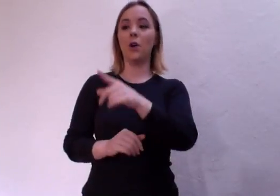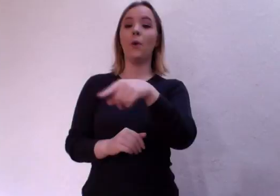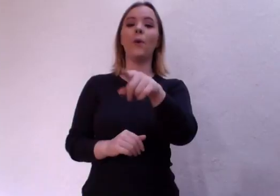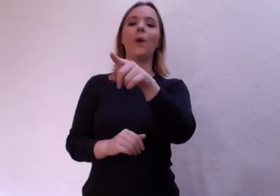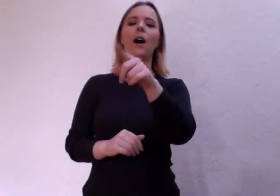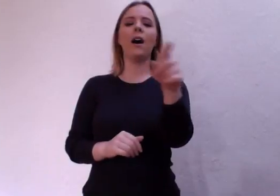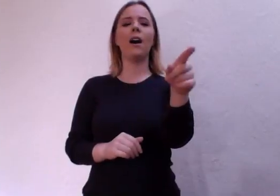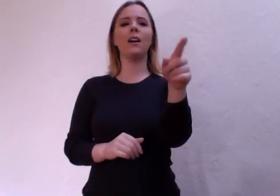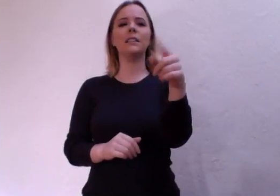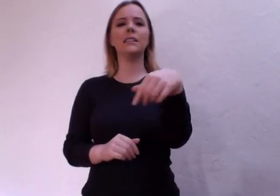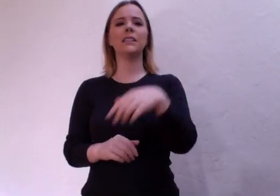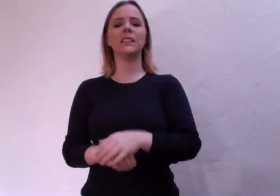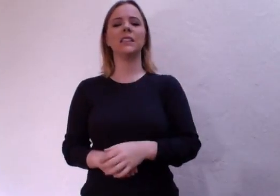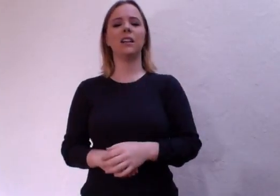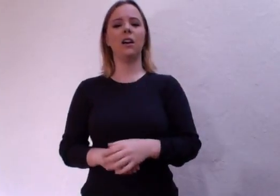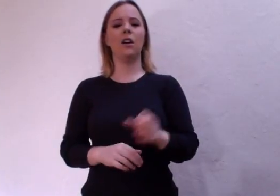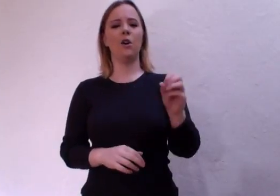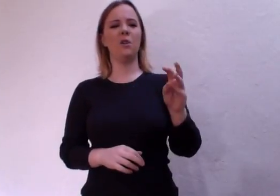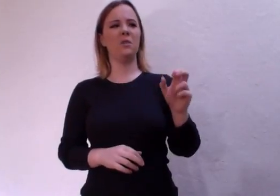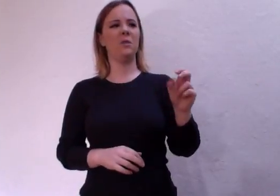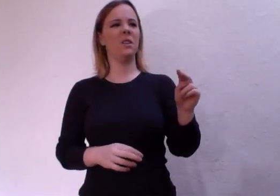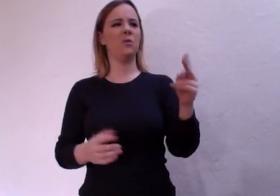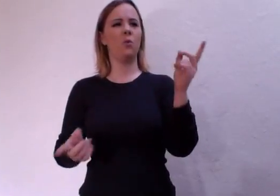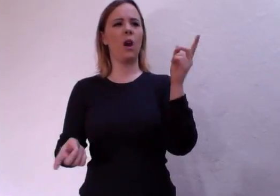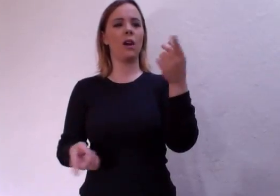No, Owen. He's pretty respectful. He's fine.